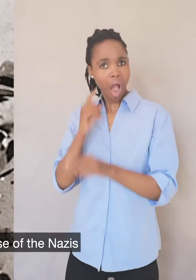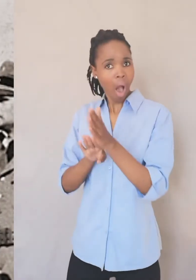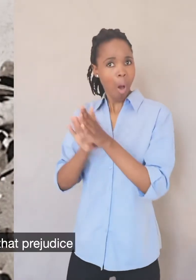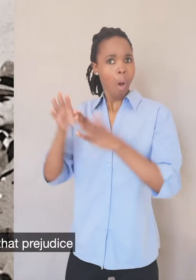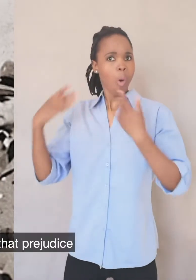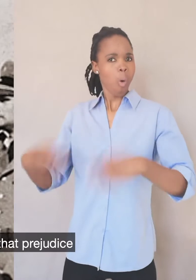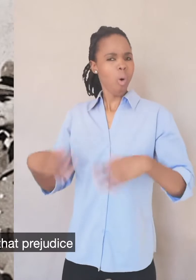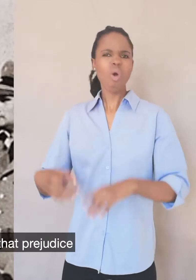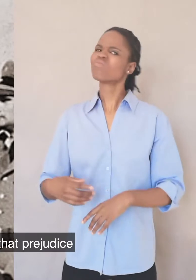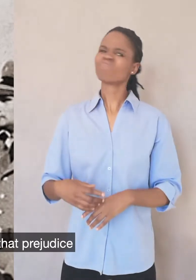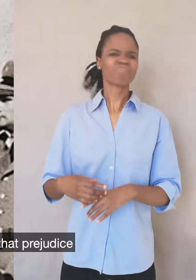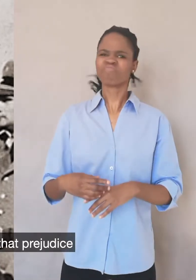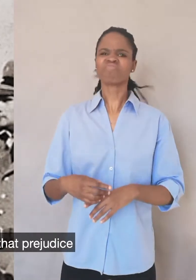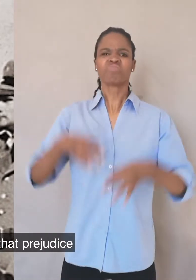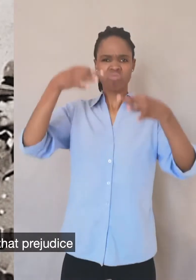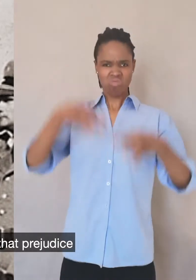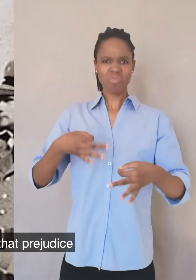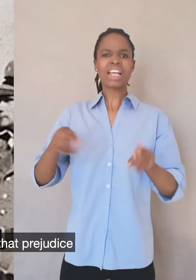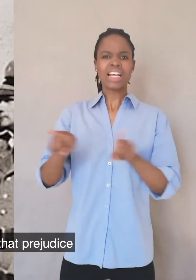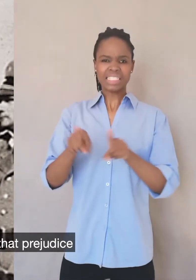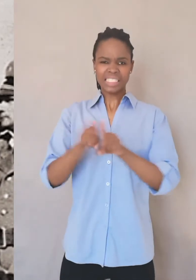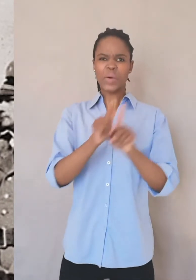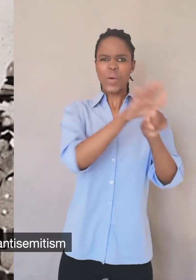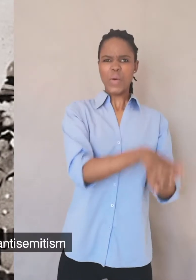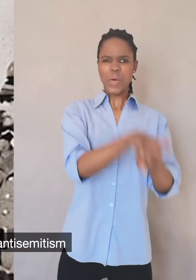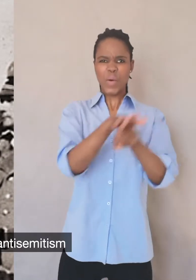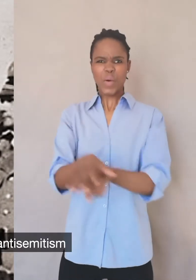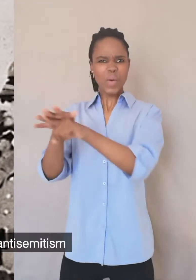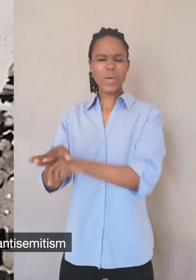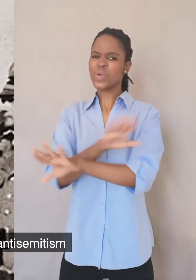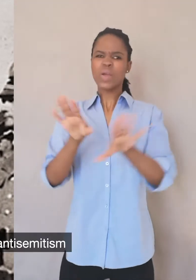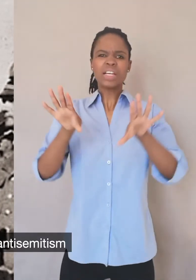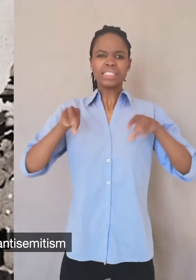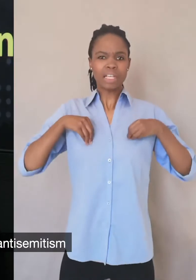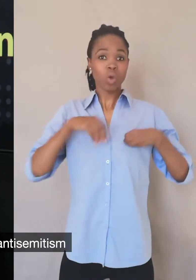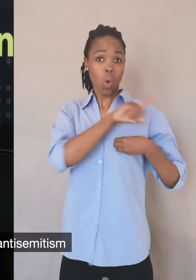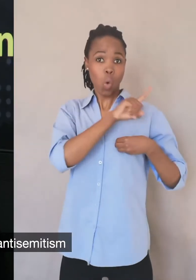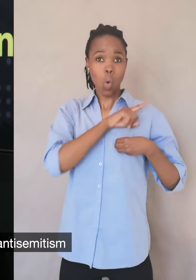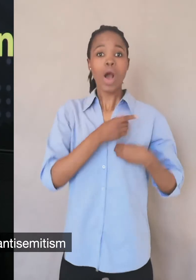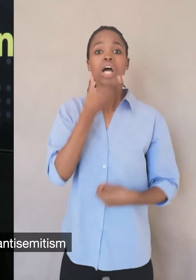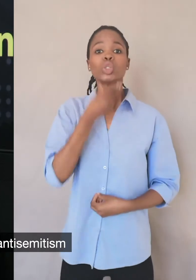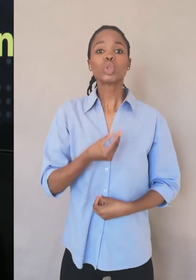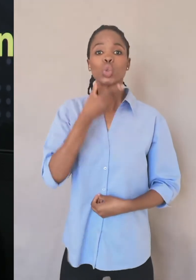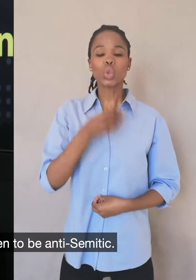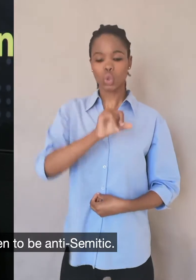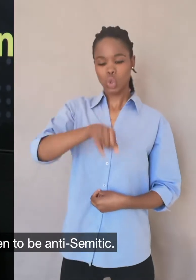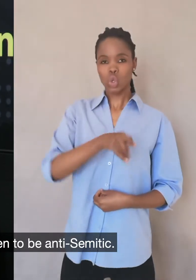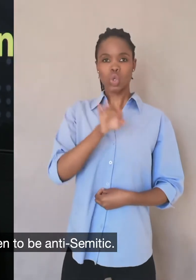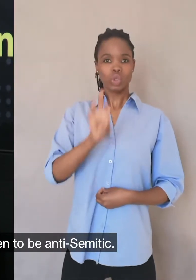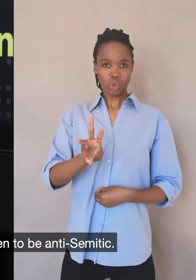And he swore at that point that prejudice of all kinds had its roots in anti-Semitism. And he would never allow his